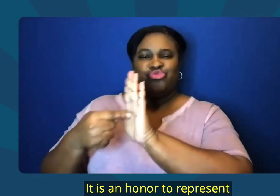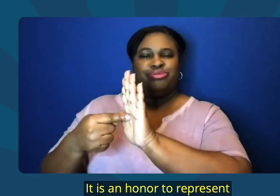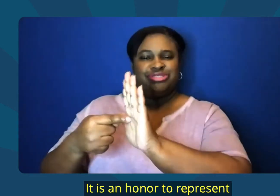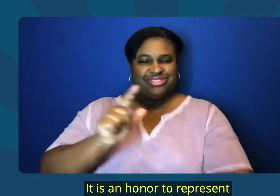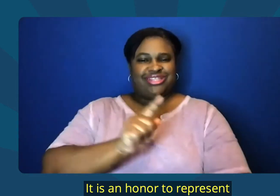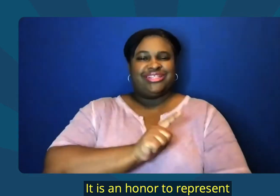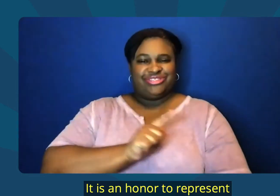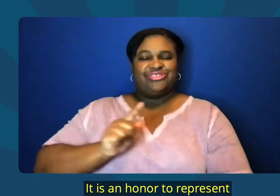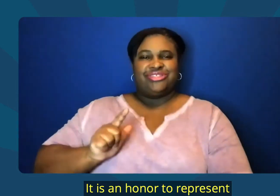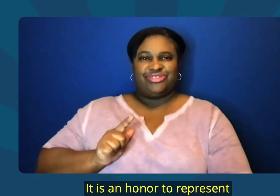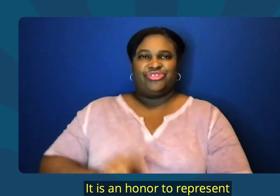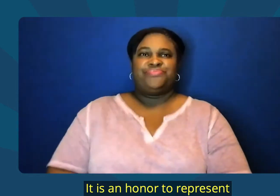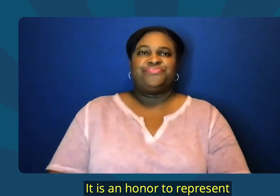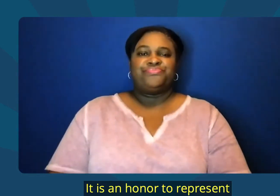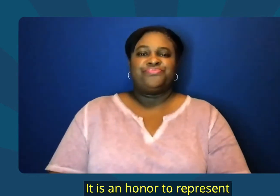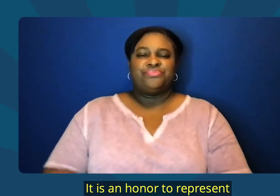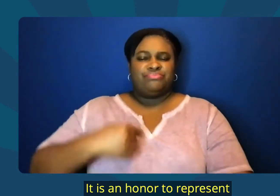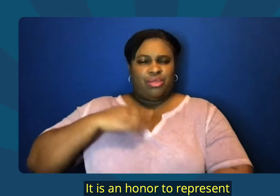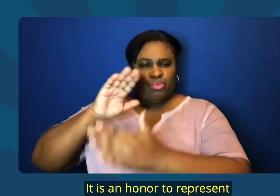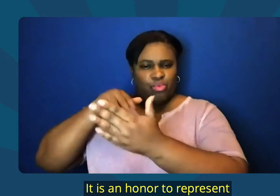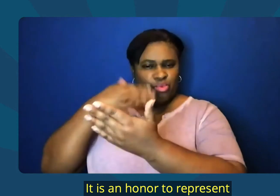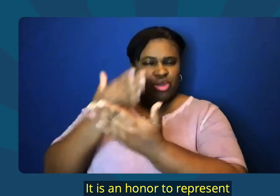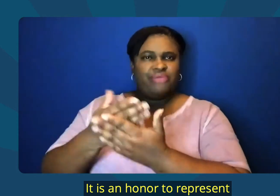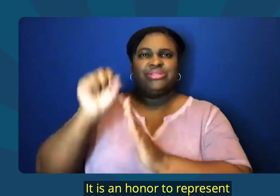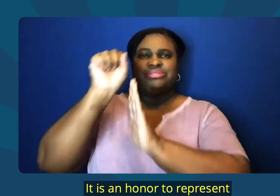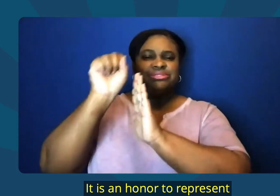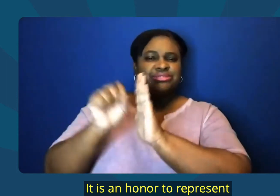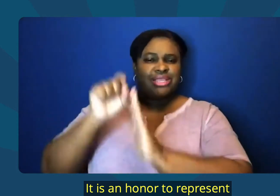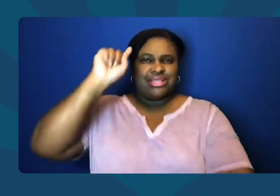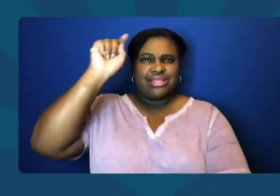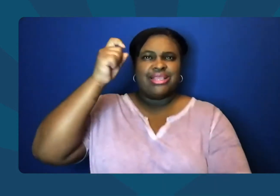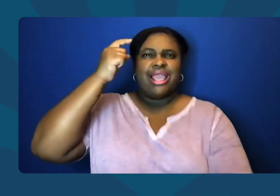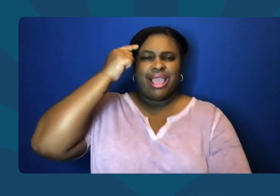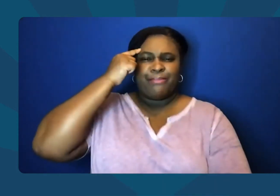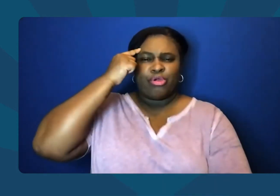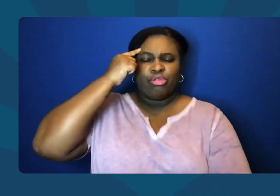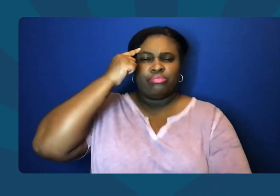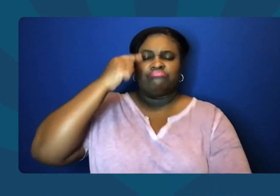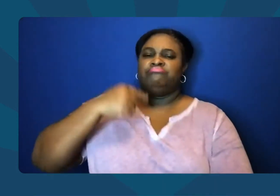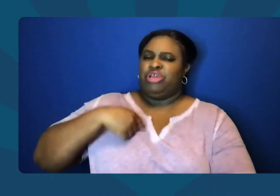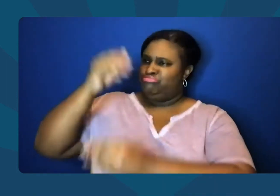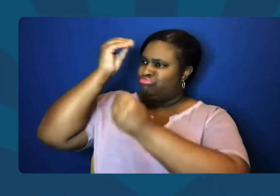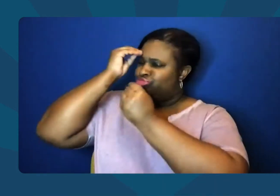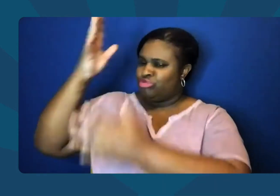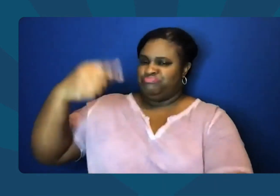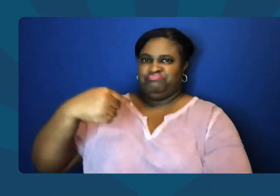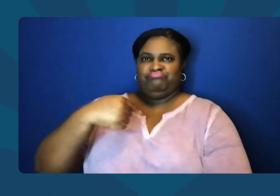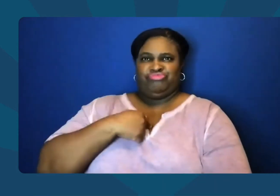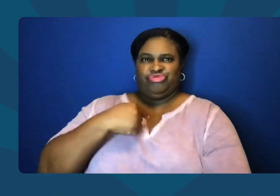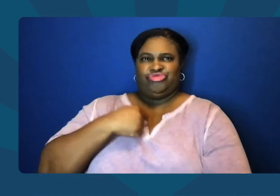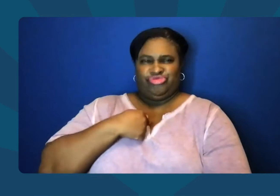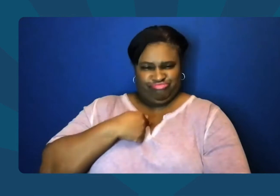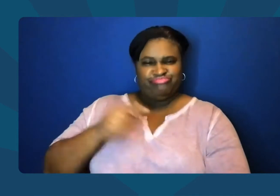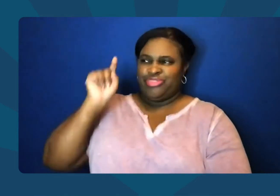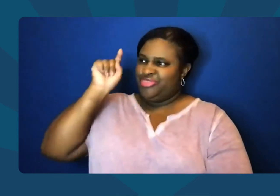It is an honor to represent you at the state legislature. When I got to the Capitol, I told the leadership that I